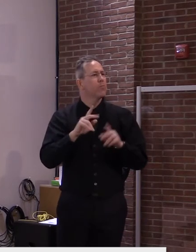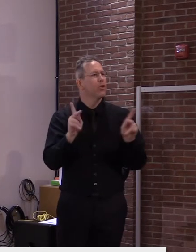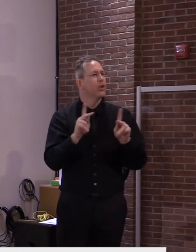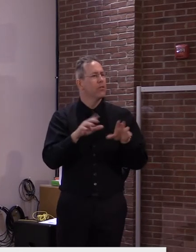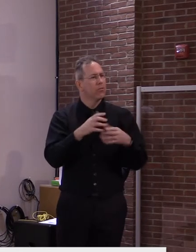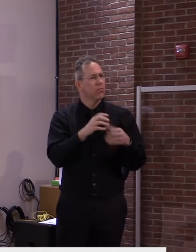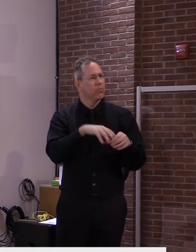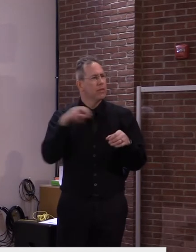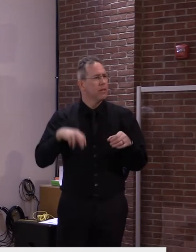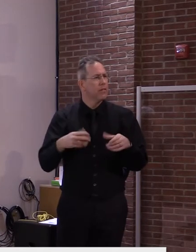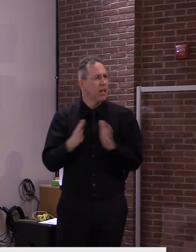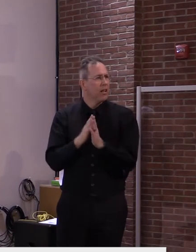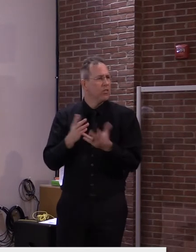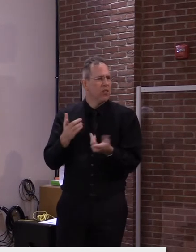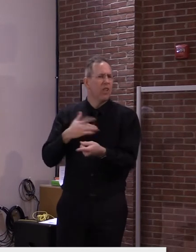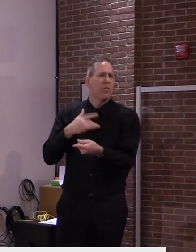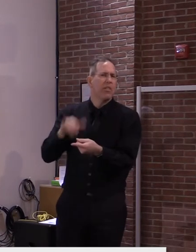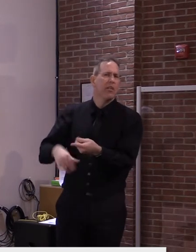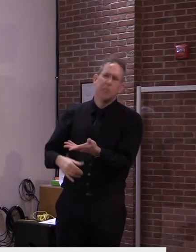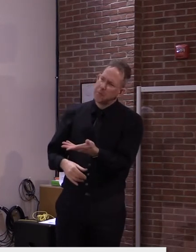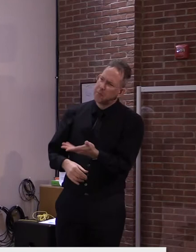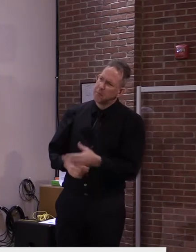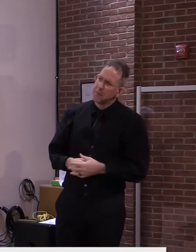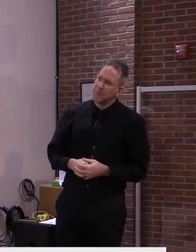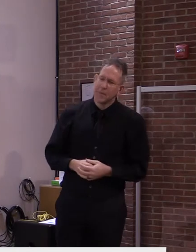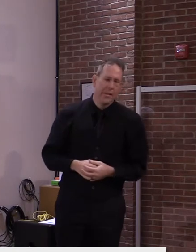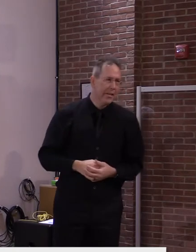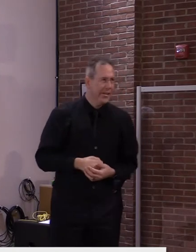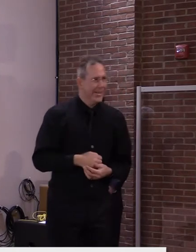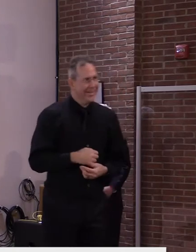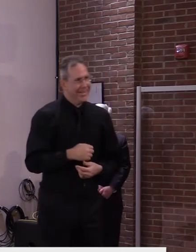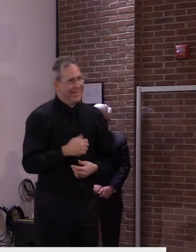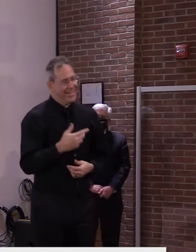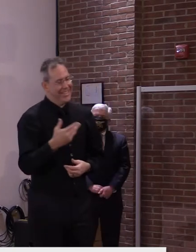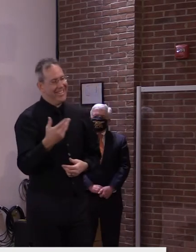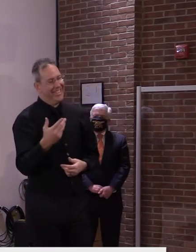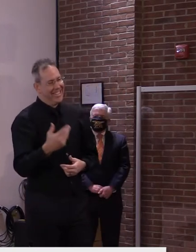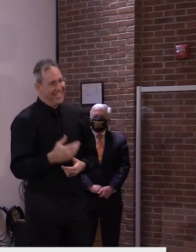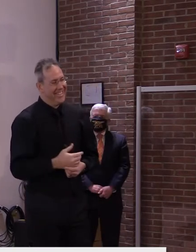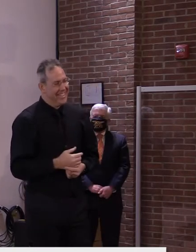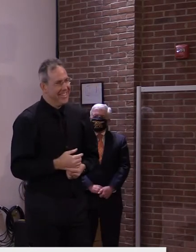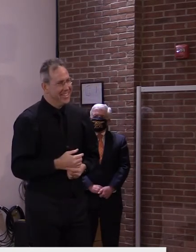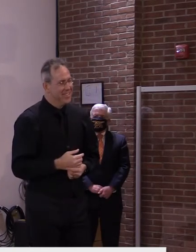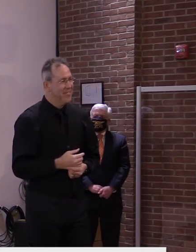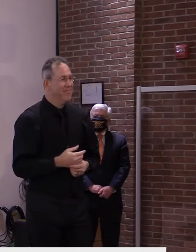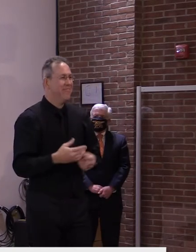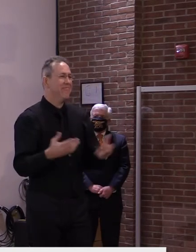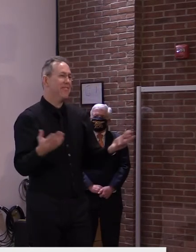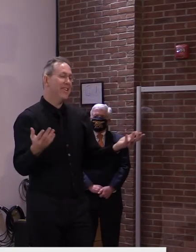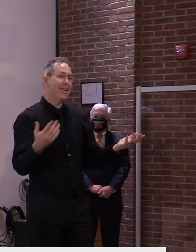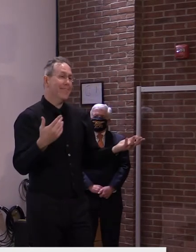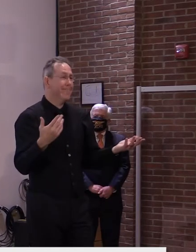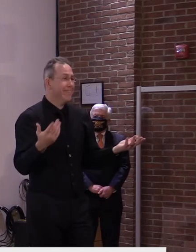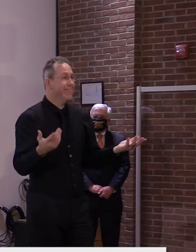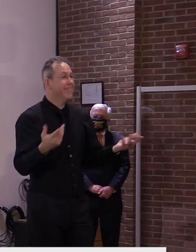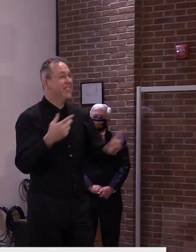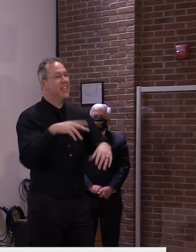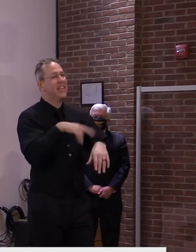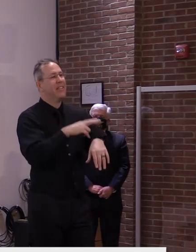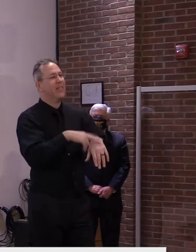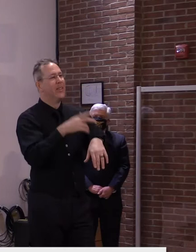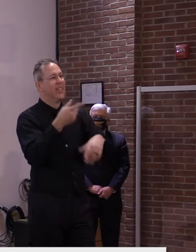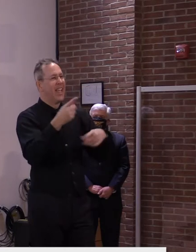How do you take that? Well, again, Stuart, just coming off an election where we